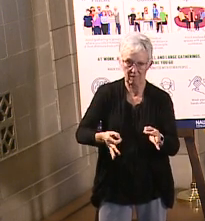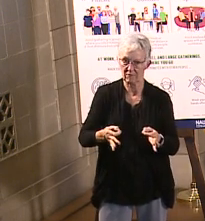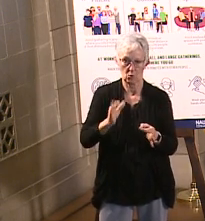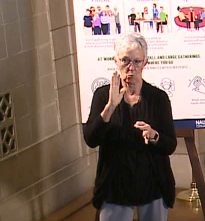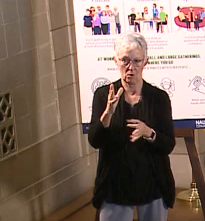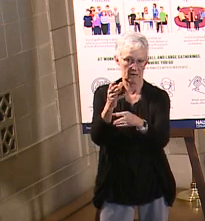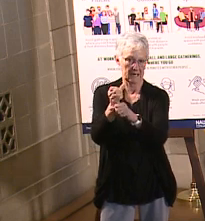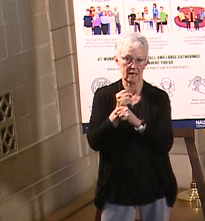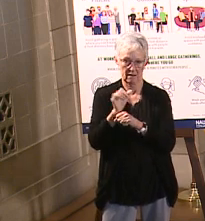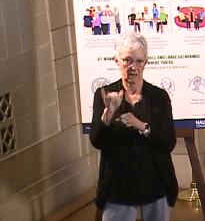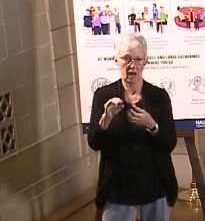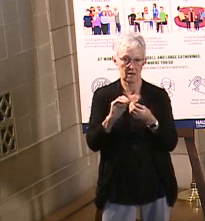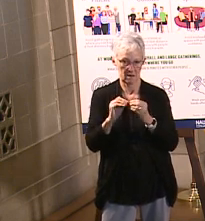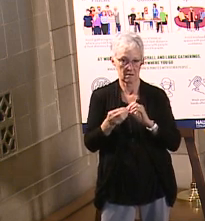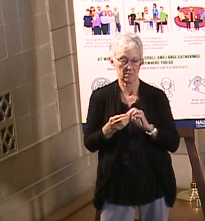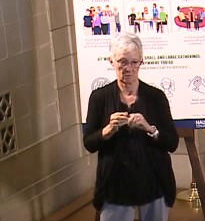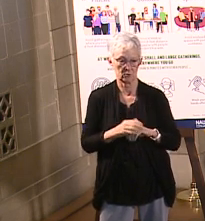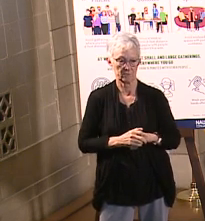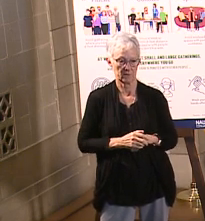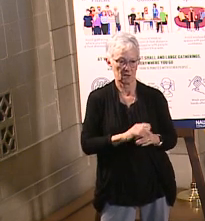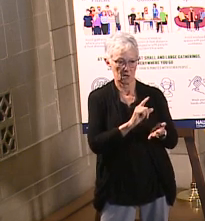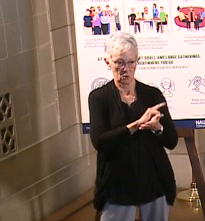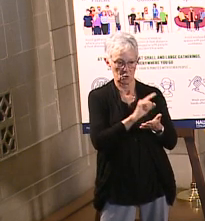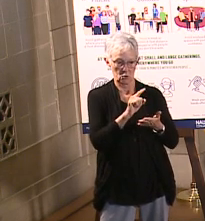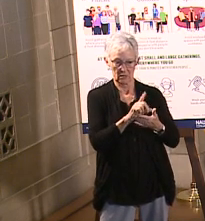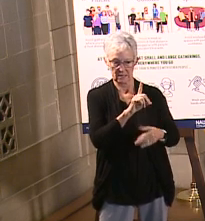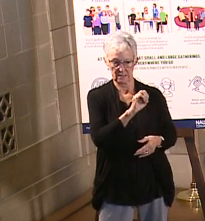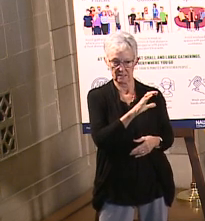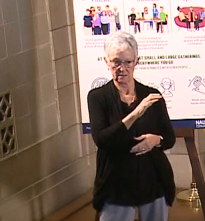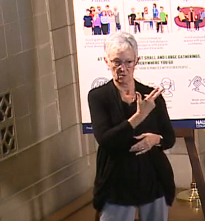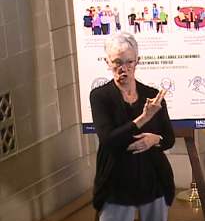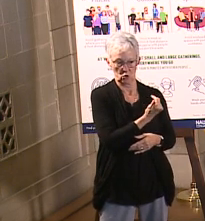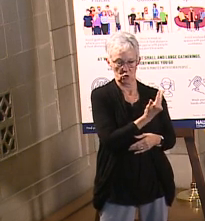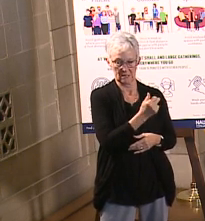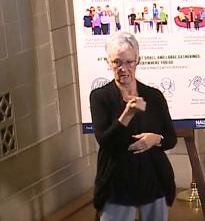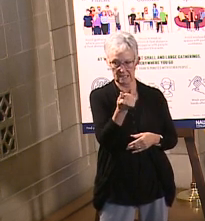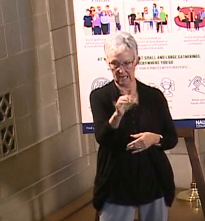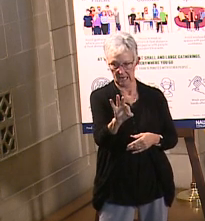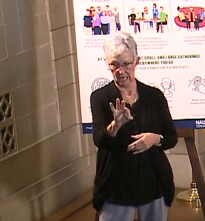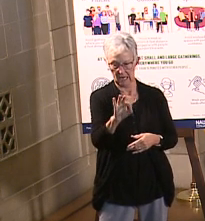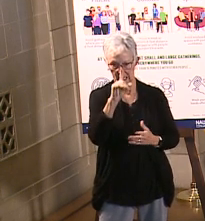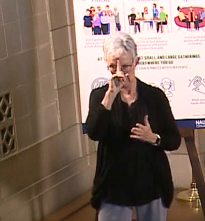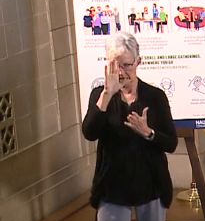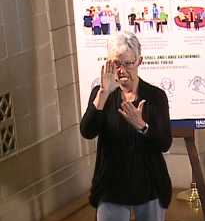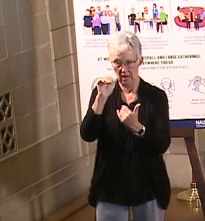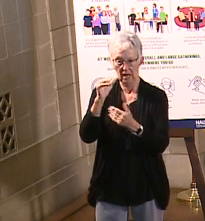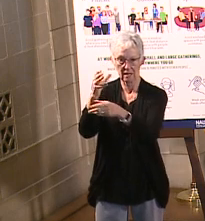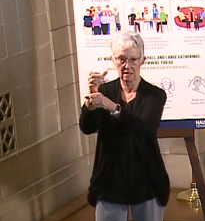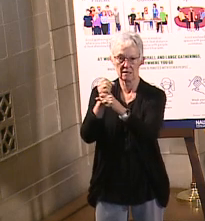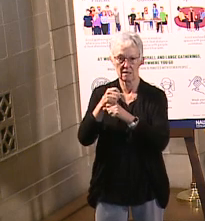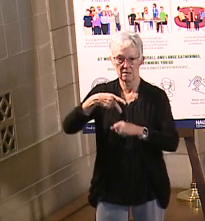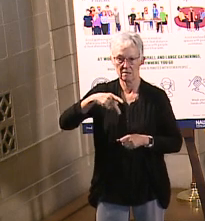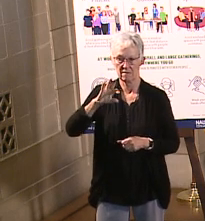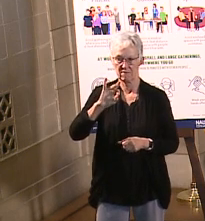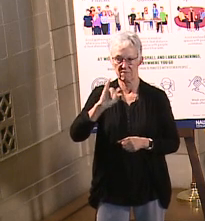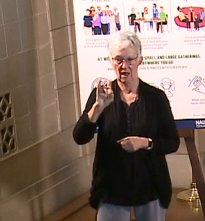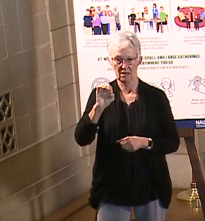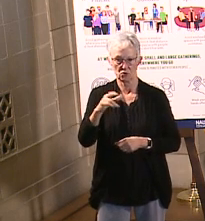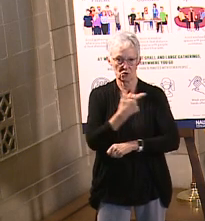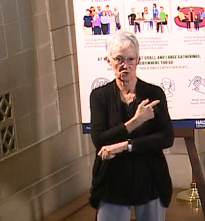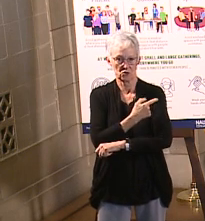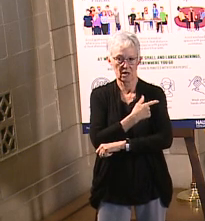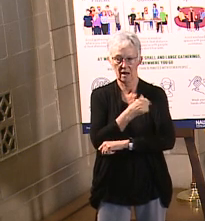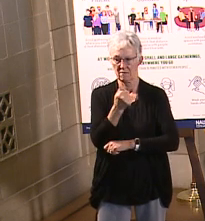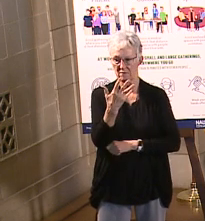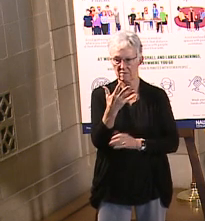notice. For the week of the December 13th through 19th, we are anticipating the Pfizer vaccine of